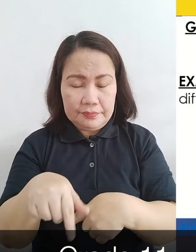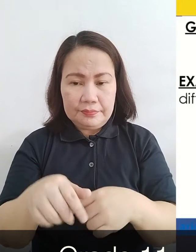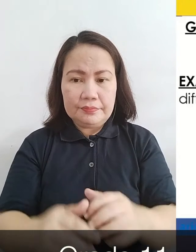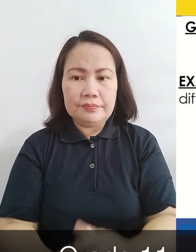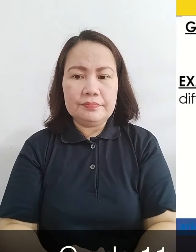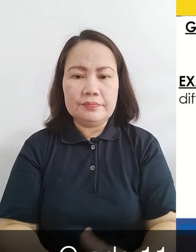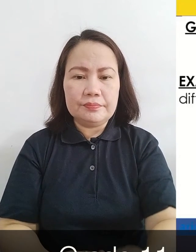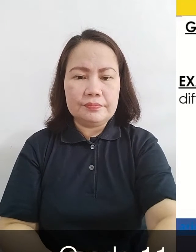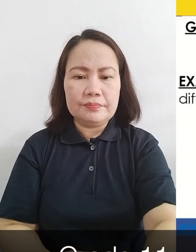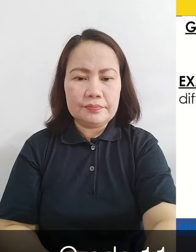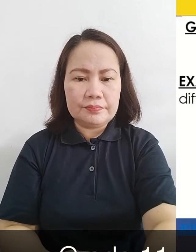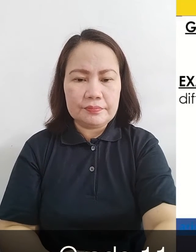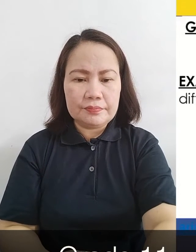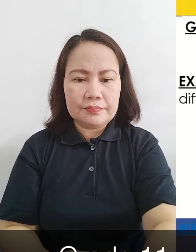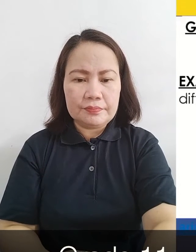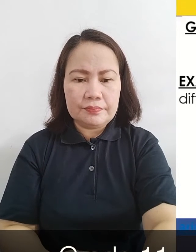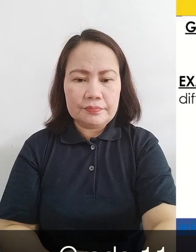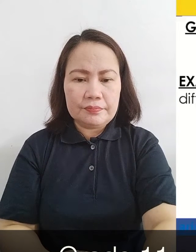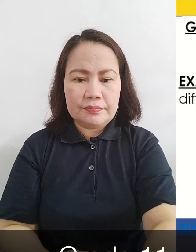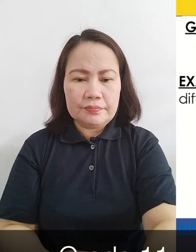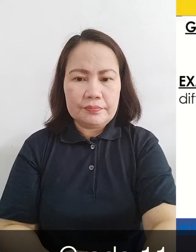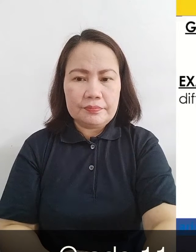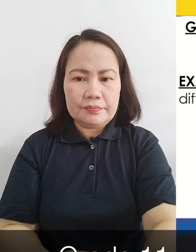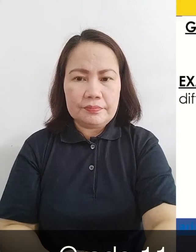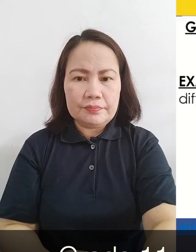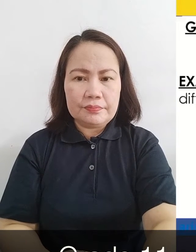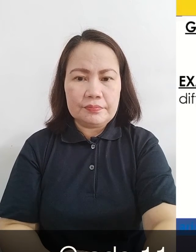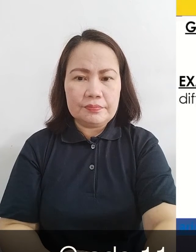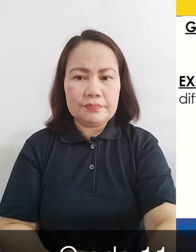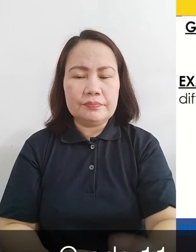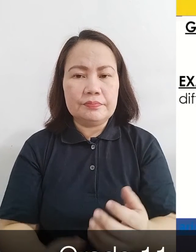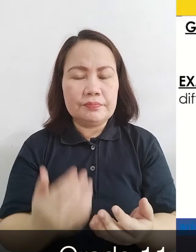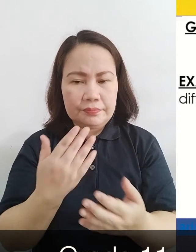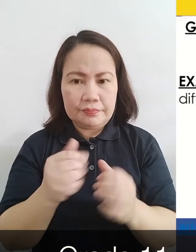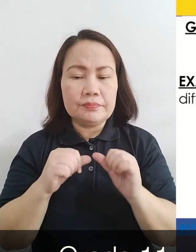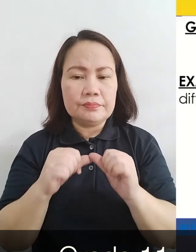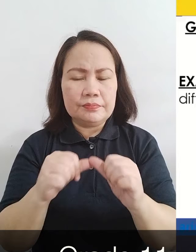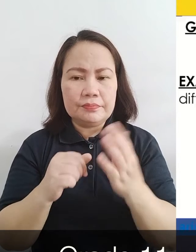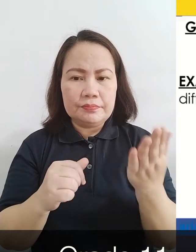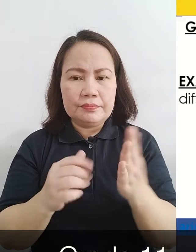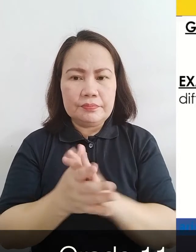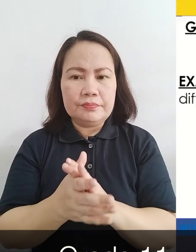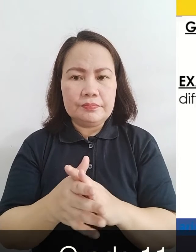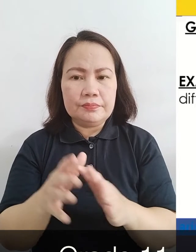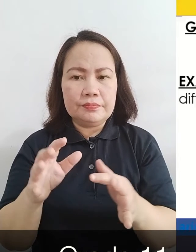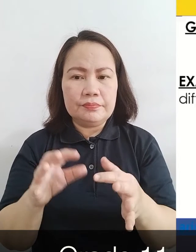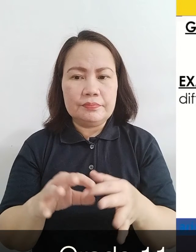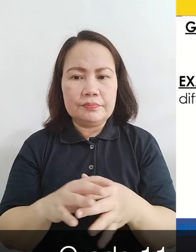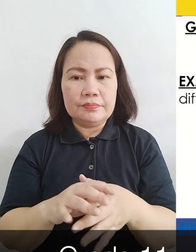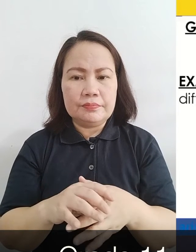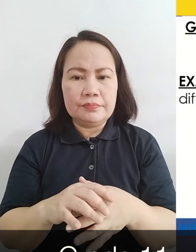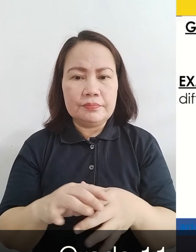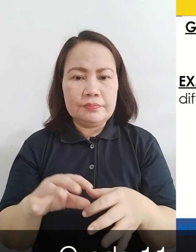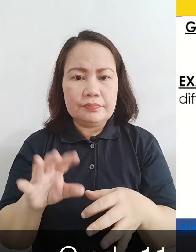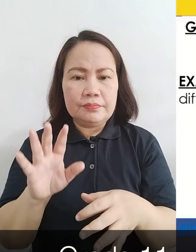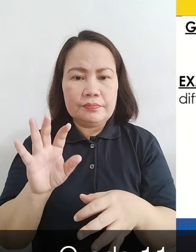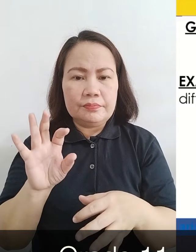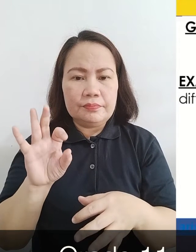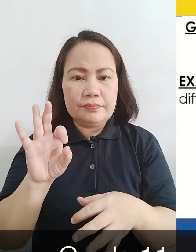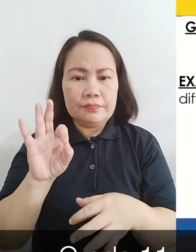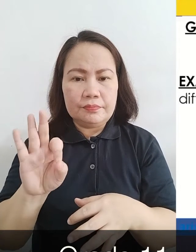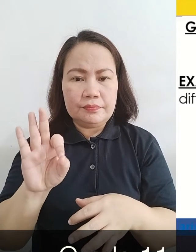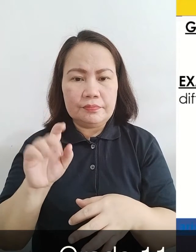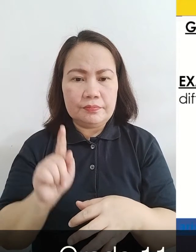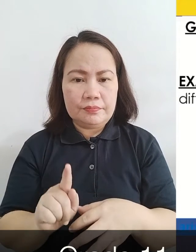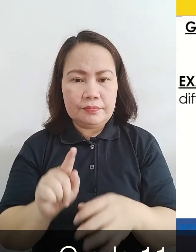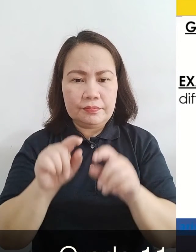Okay, let's proceed for this. F of x is equal to 2x plus 1. Q of x is